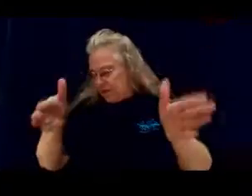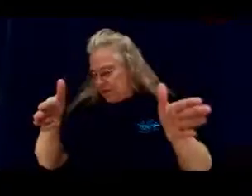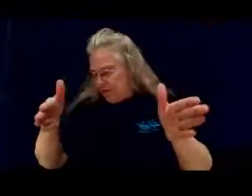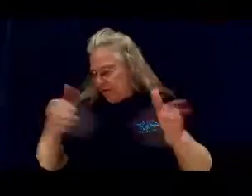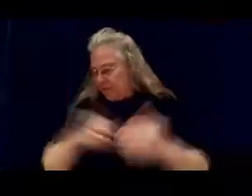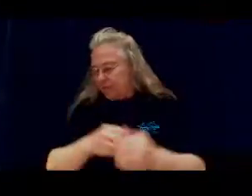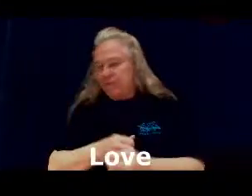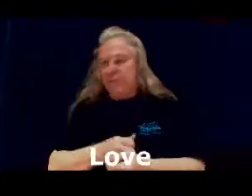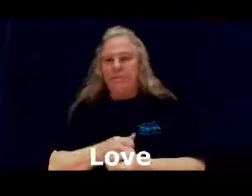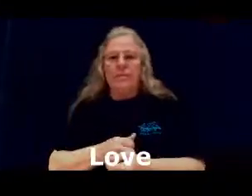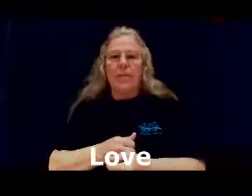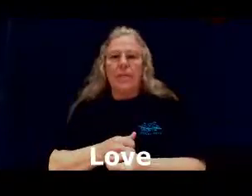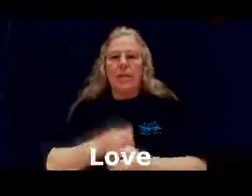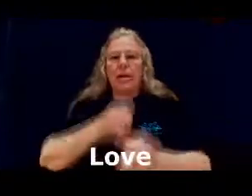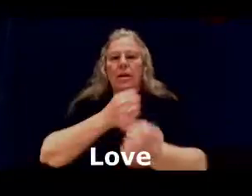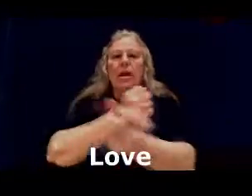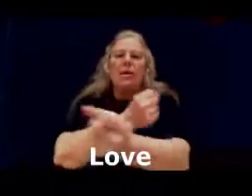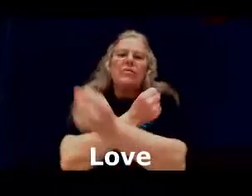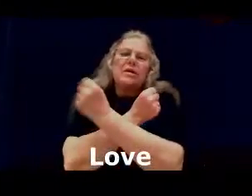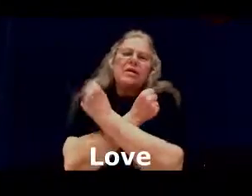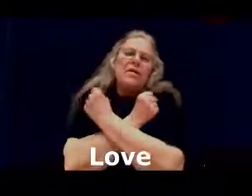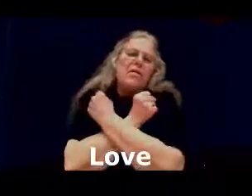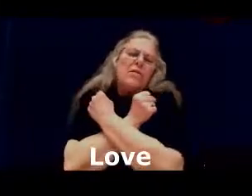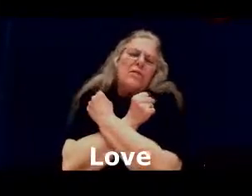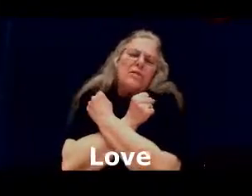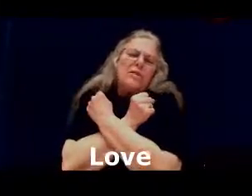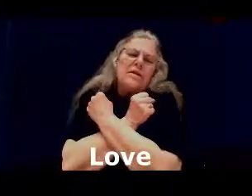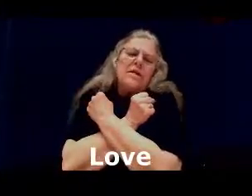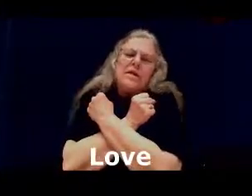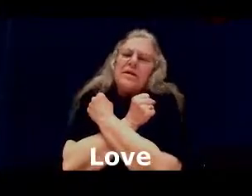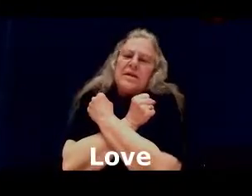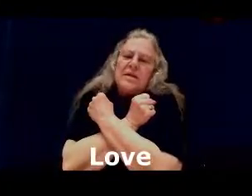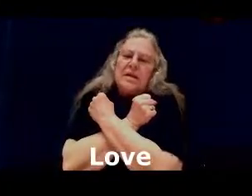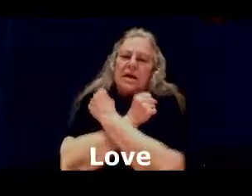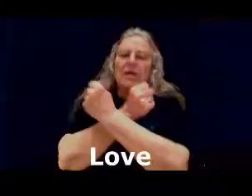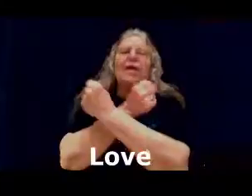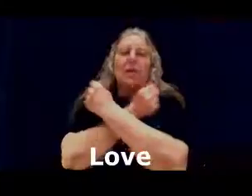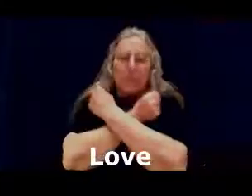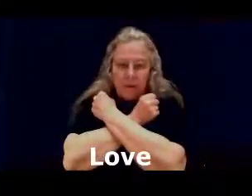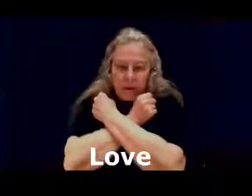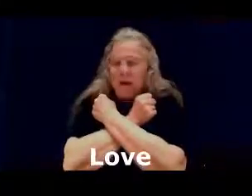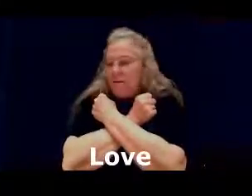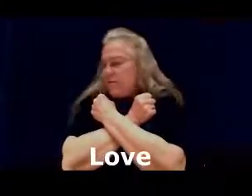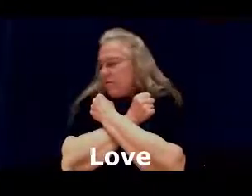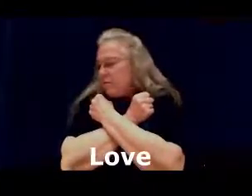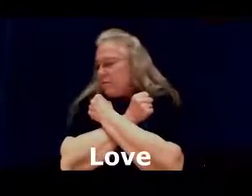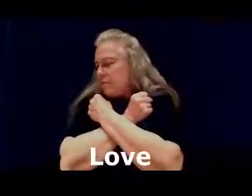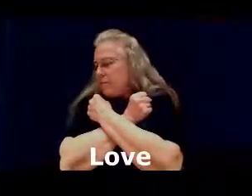Savior. Love. Get a hold and hug it tight. Love.